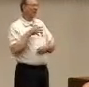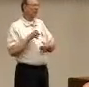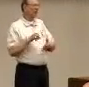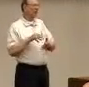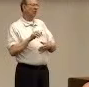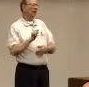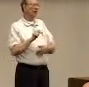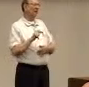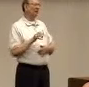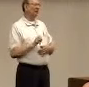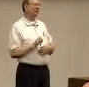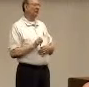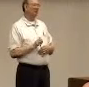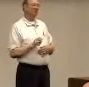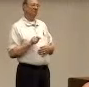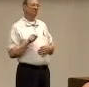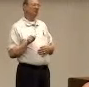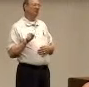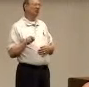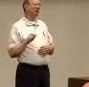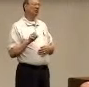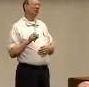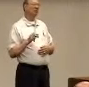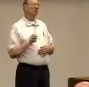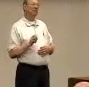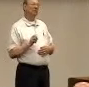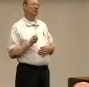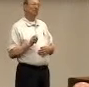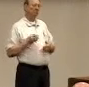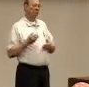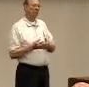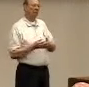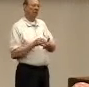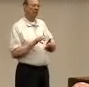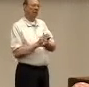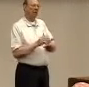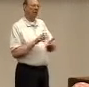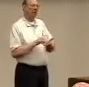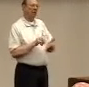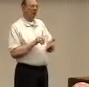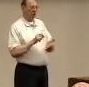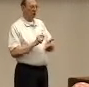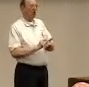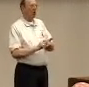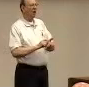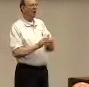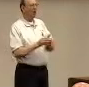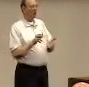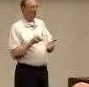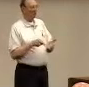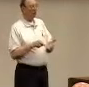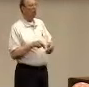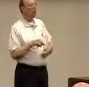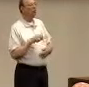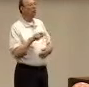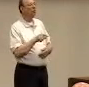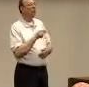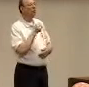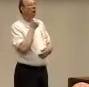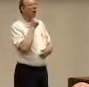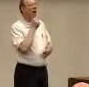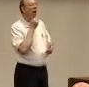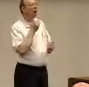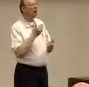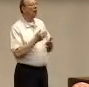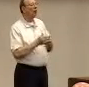and another lady started studying with Alice, and they got to a section in their study where the author of the book they were reading